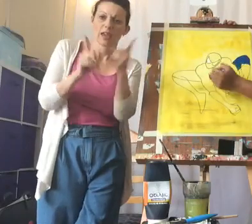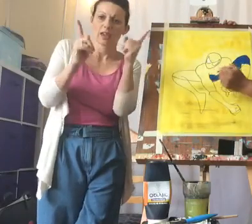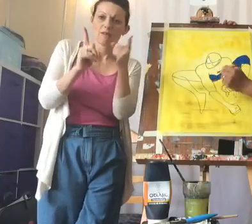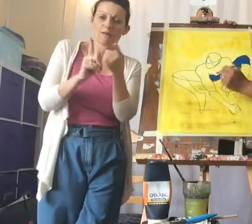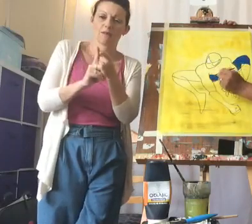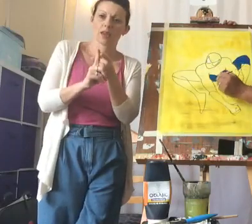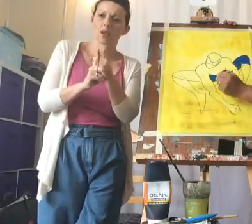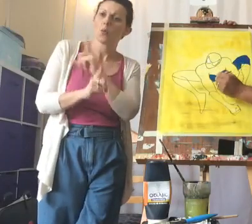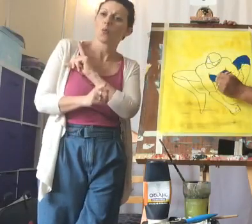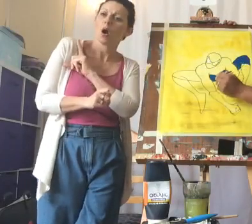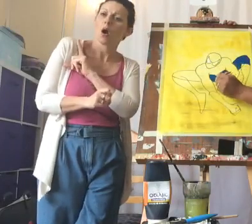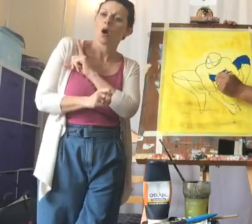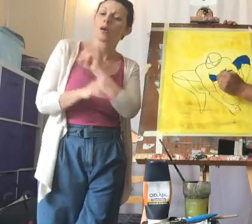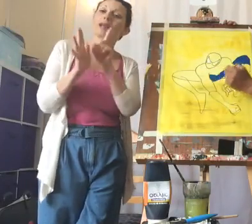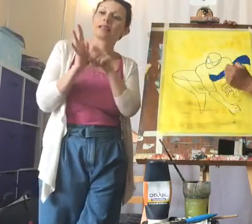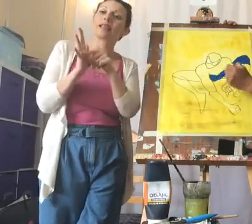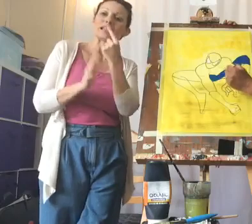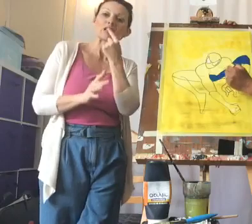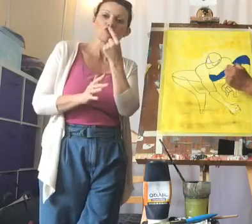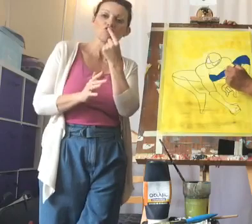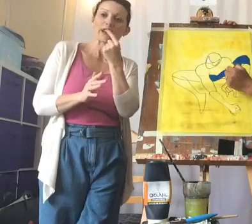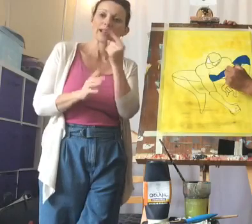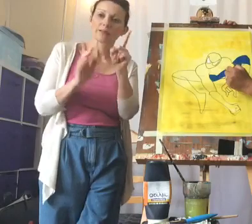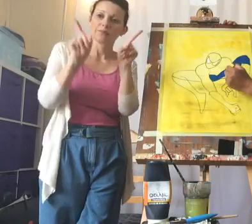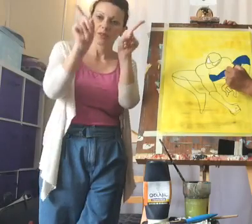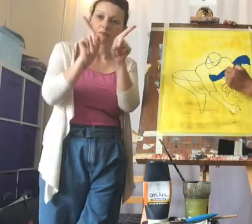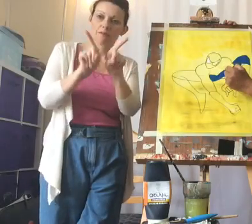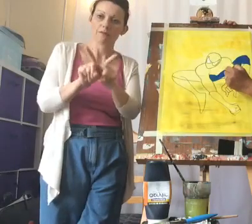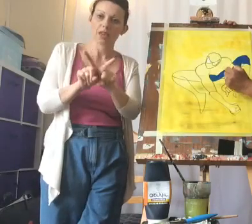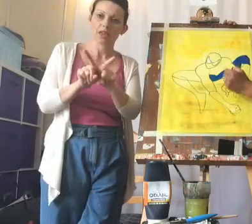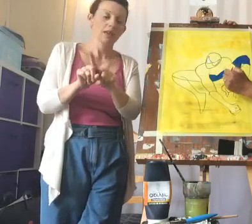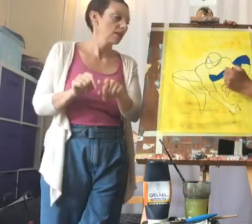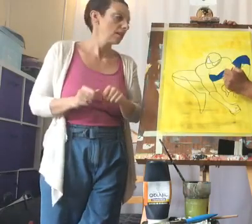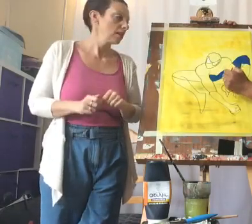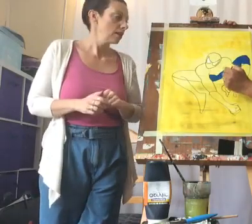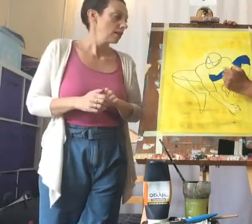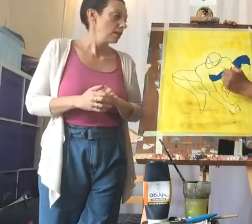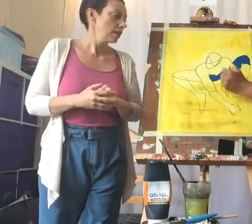red bit comes down there, you see, and his little spider logo.